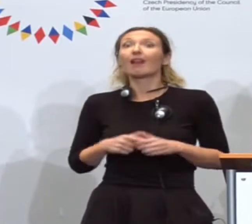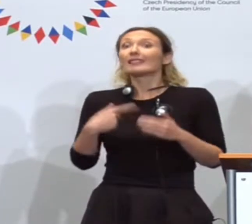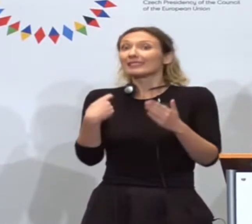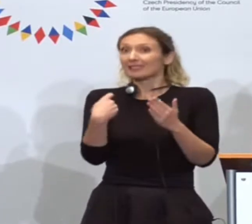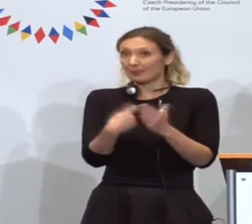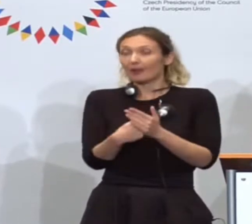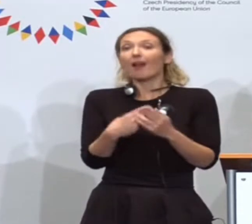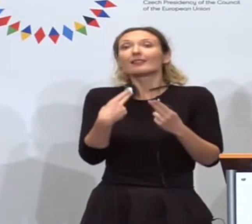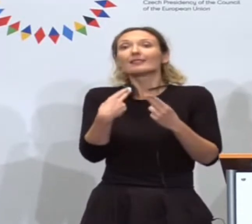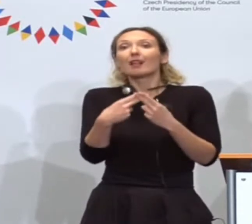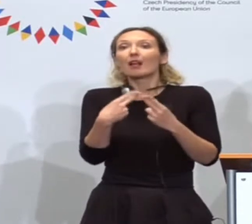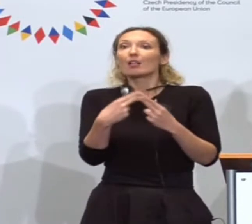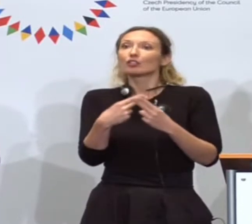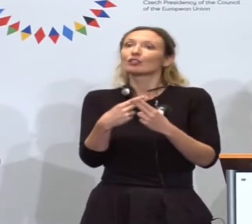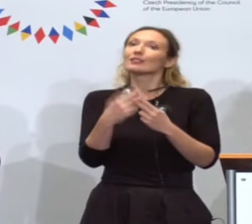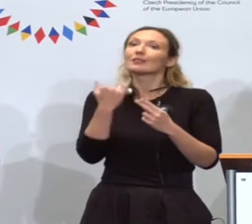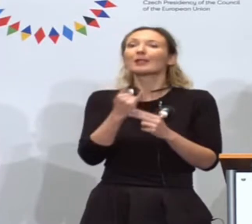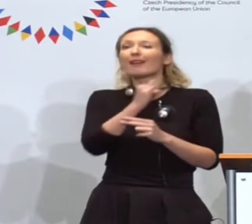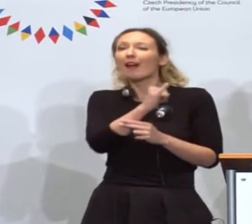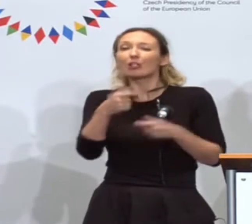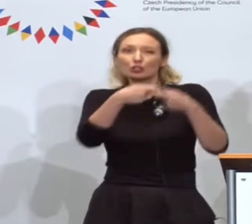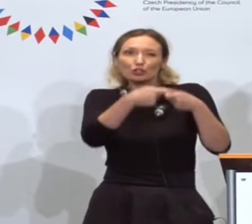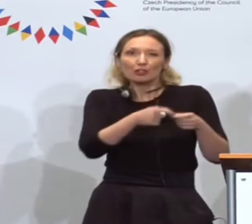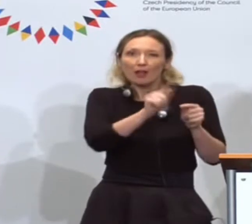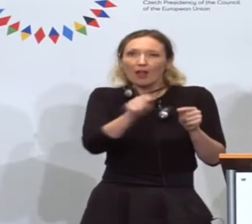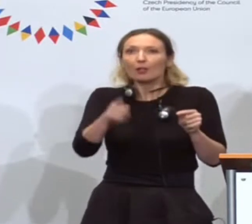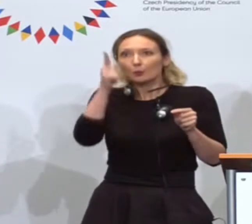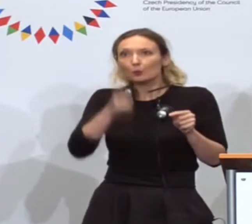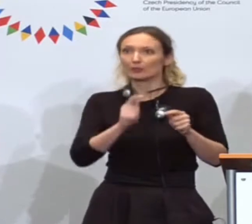member state does by its own.